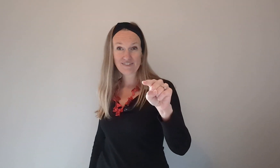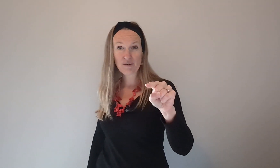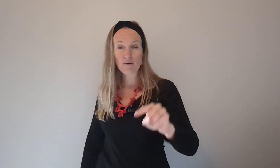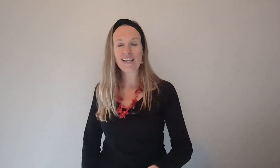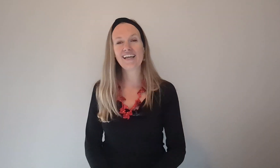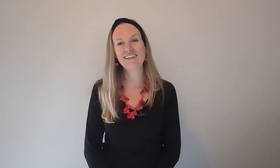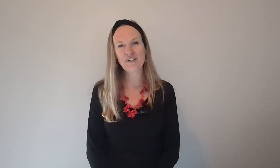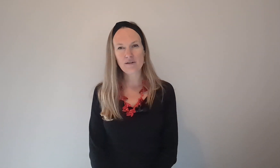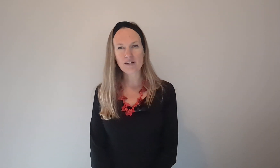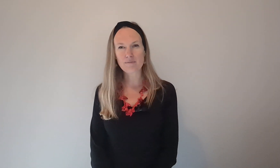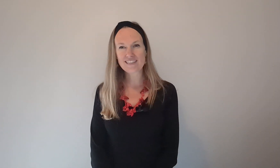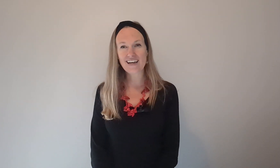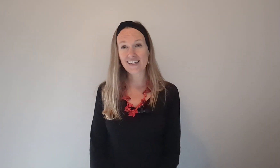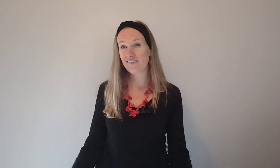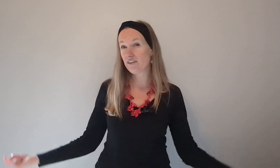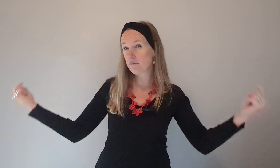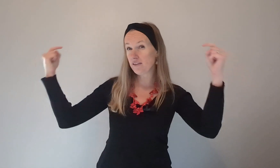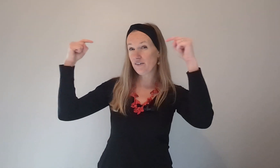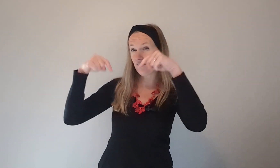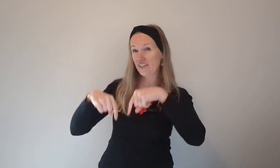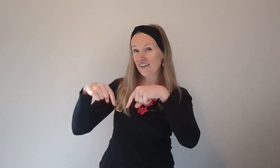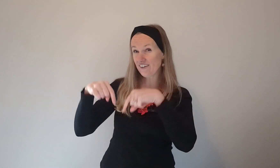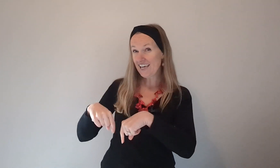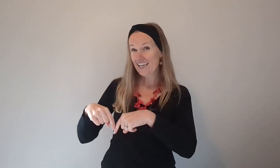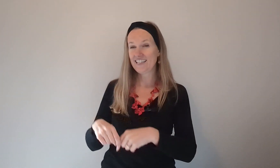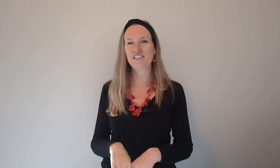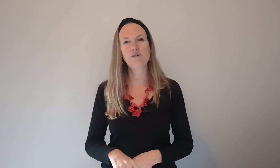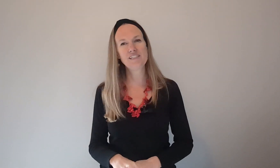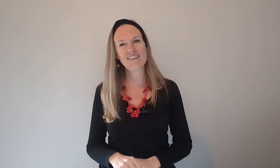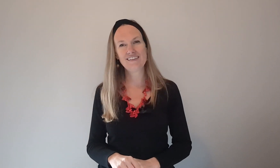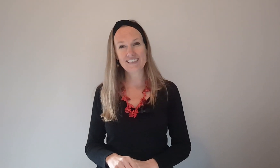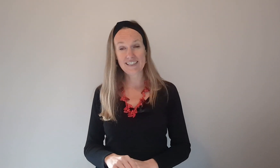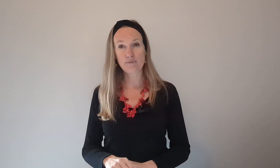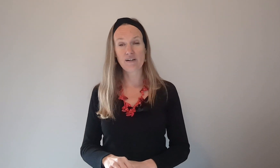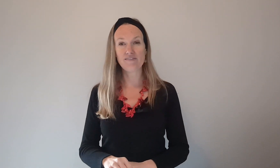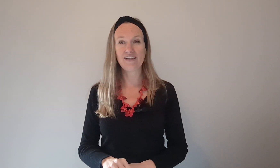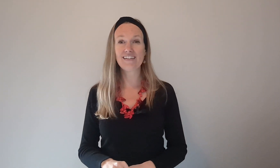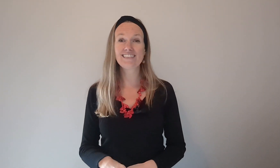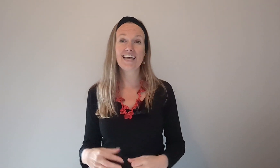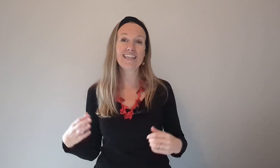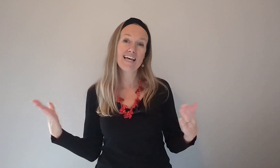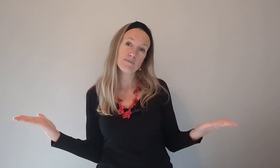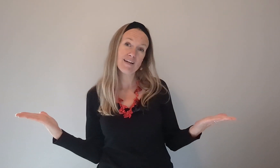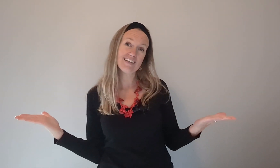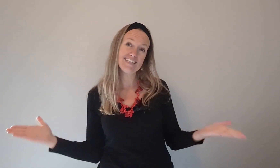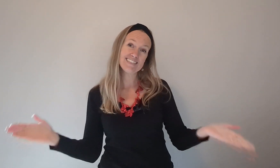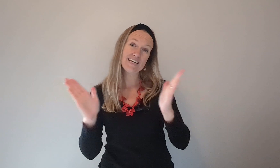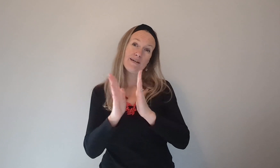if you are right-handed, you're going to mirror my sign. If you look below the video in the description, there's a link to print off the lyrics. And last but not least,